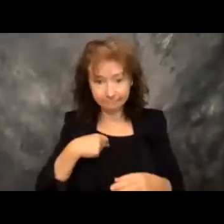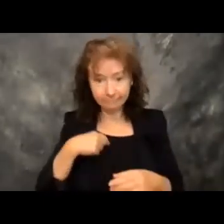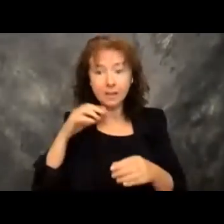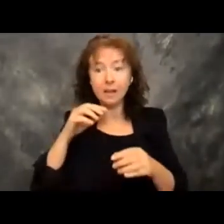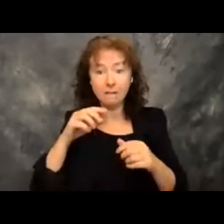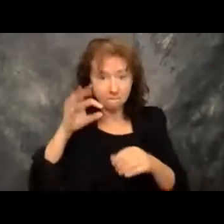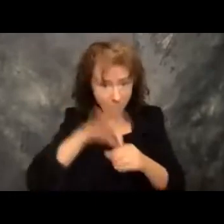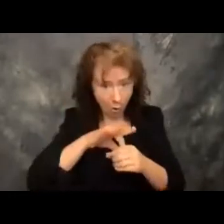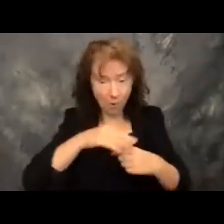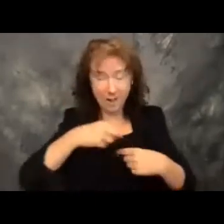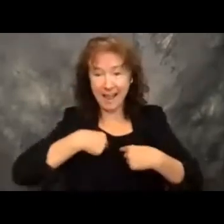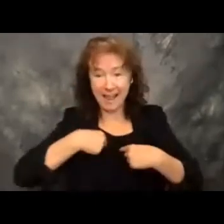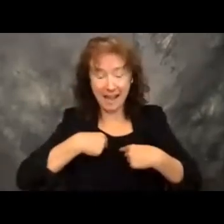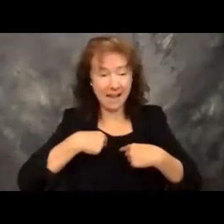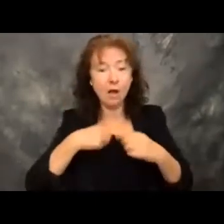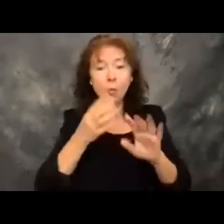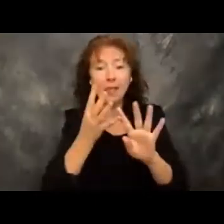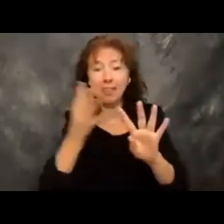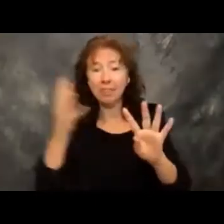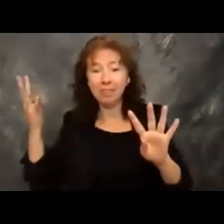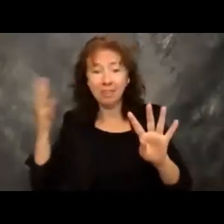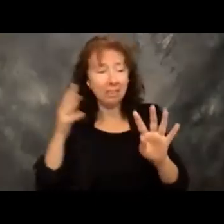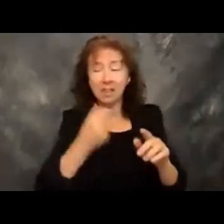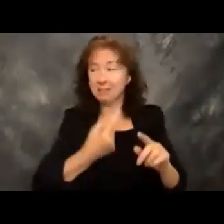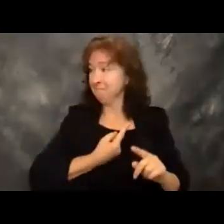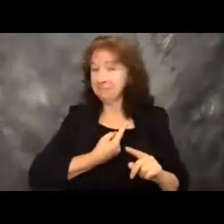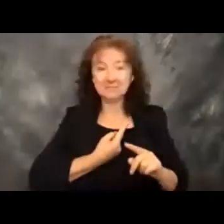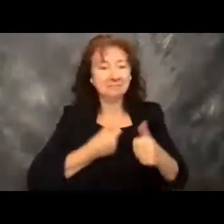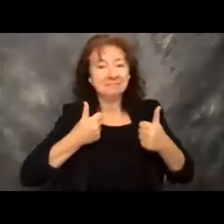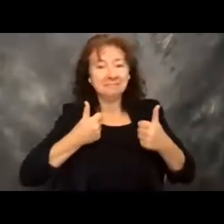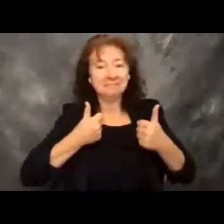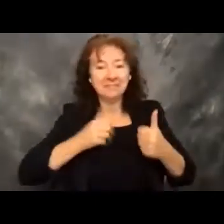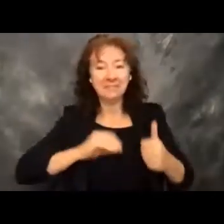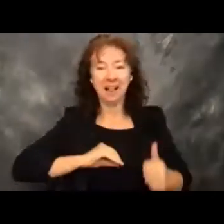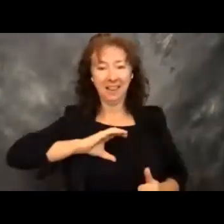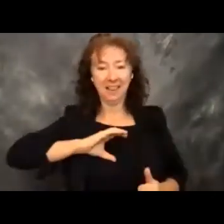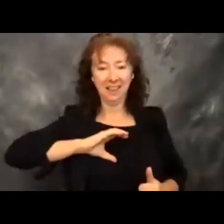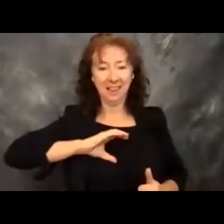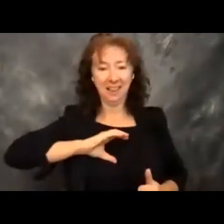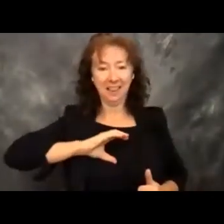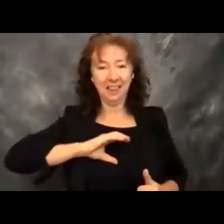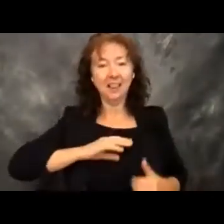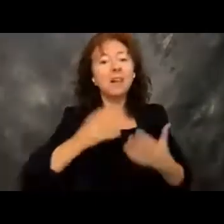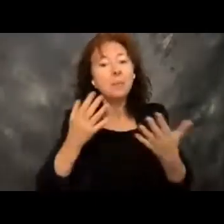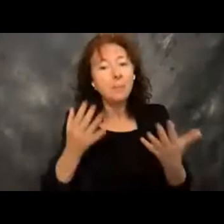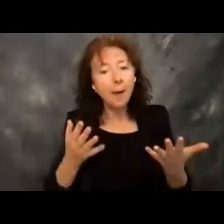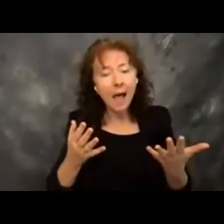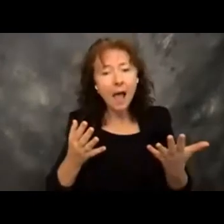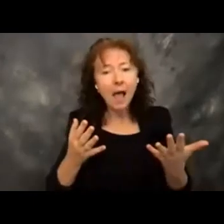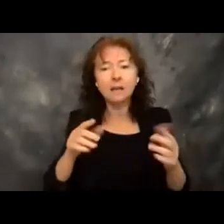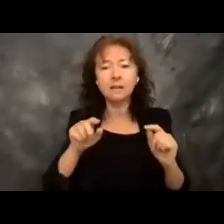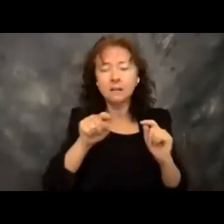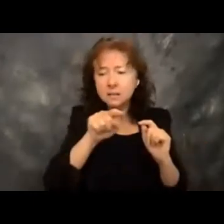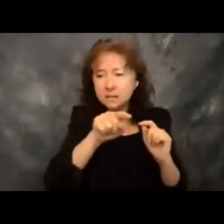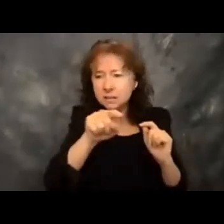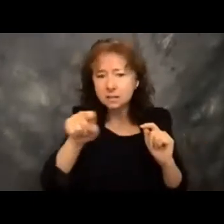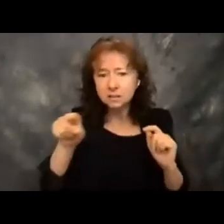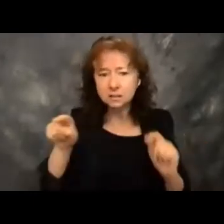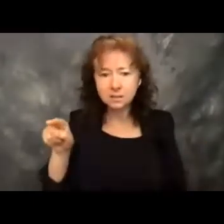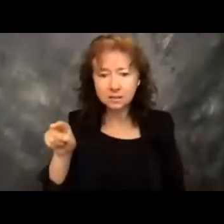and it's very good. However, once I want to make an experiment how to vote at